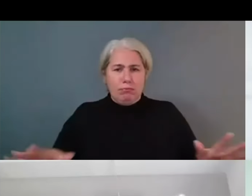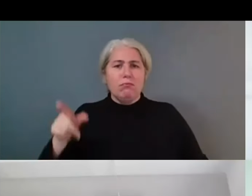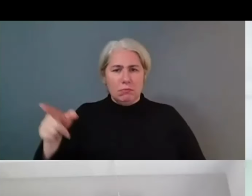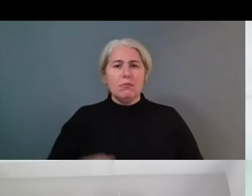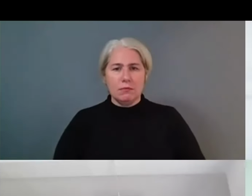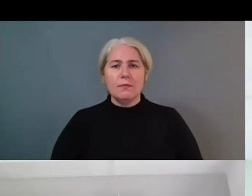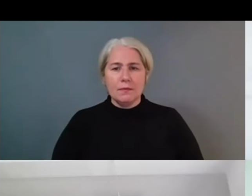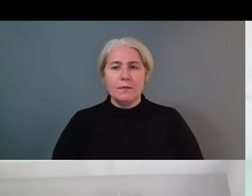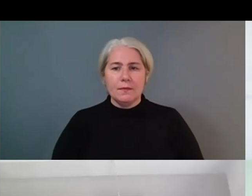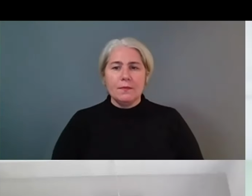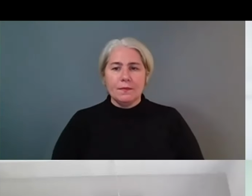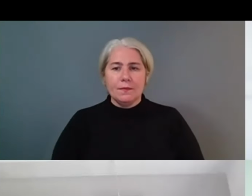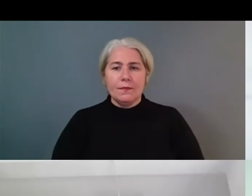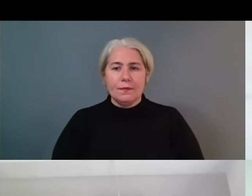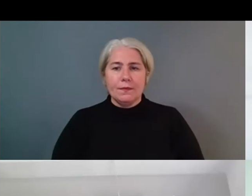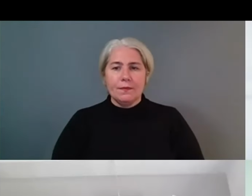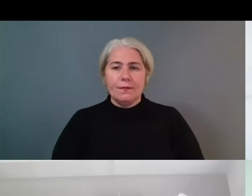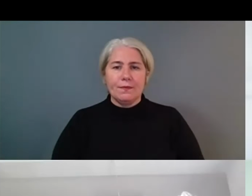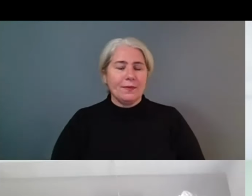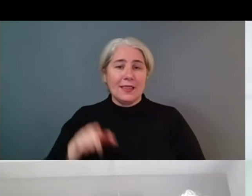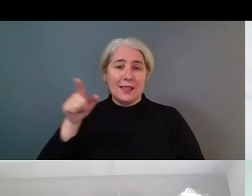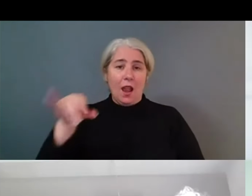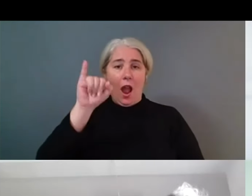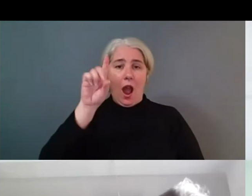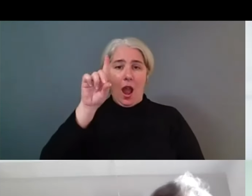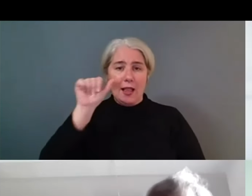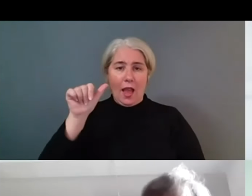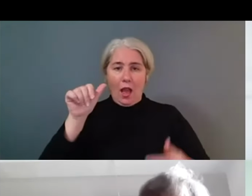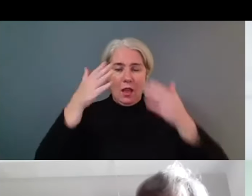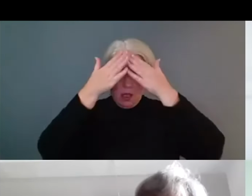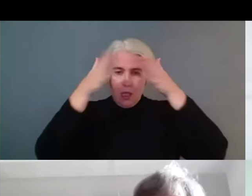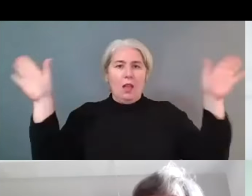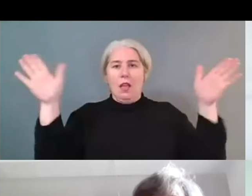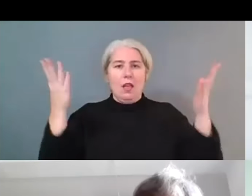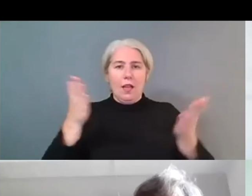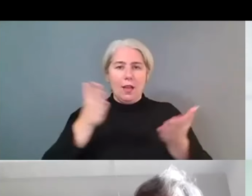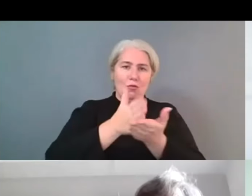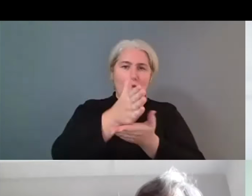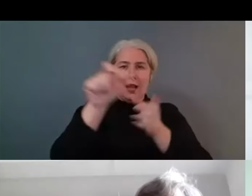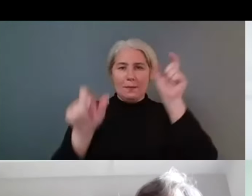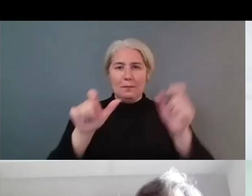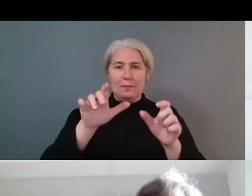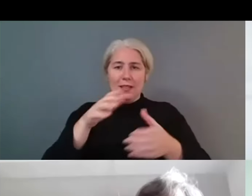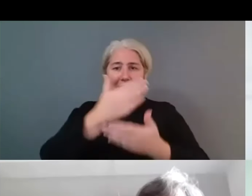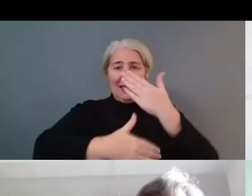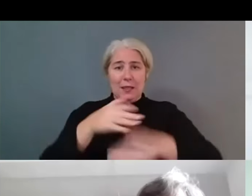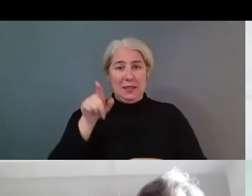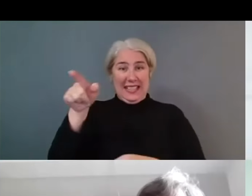let's say on all issues, and when it comes to persons with rights of persons with disabilities, and there is a very good